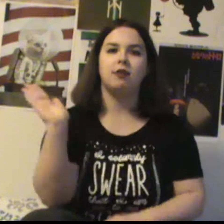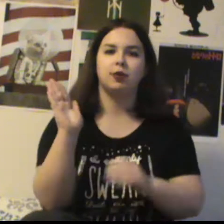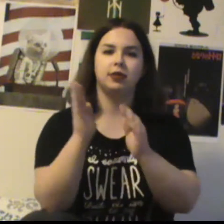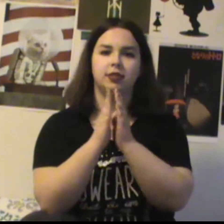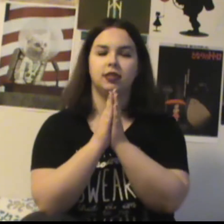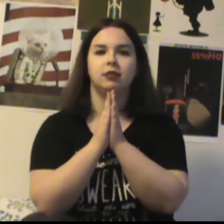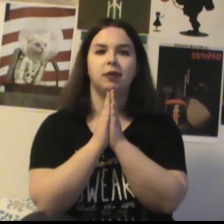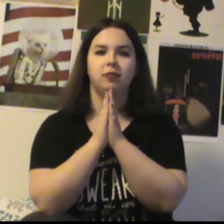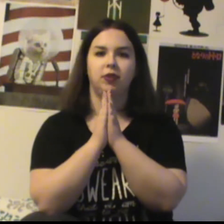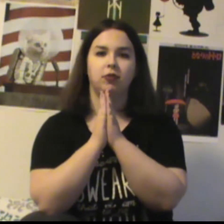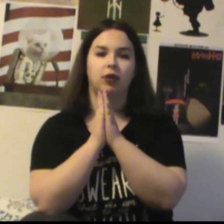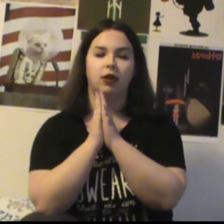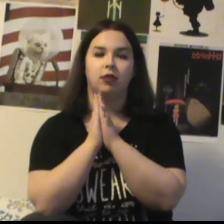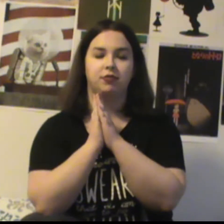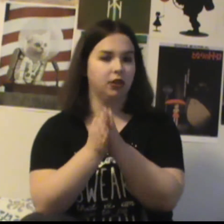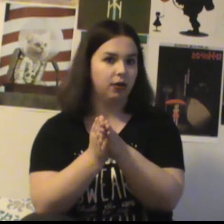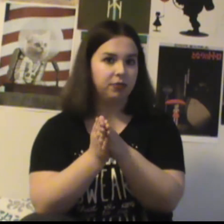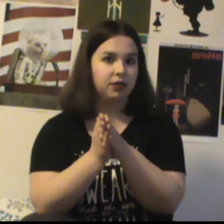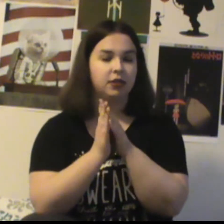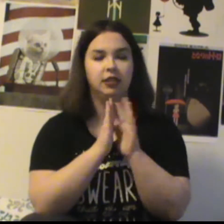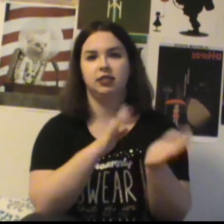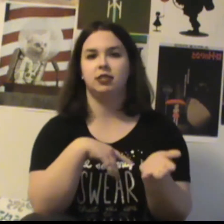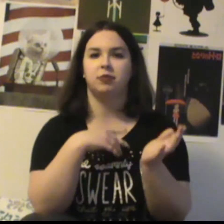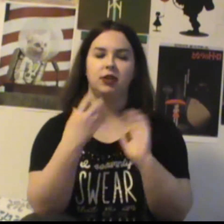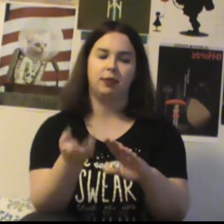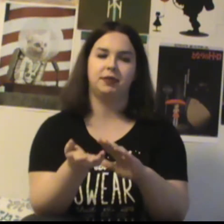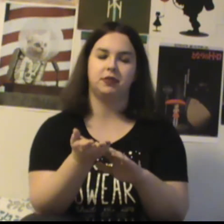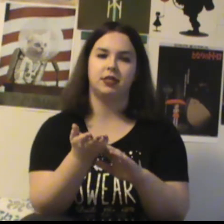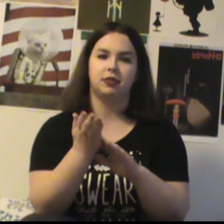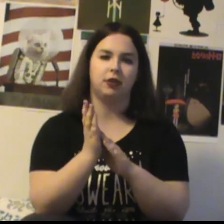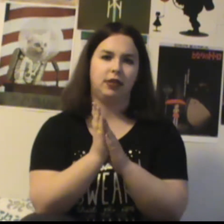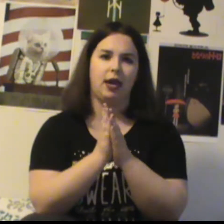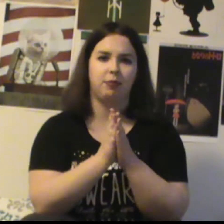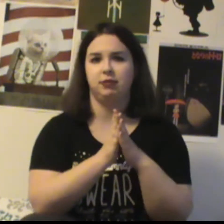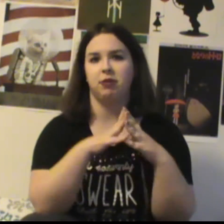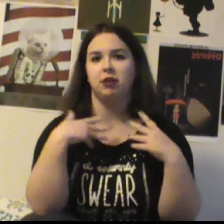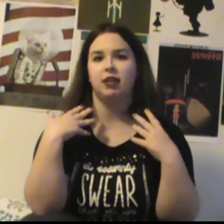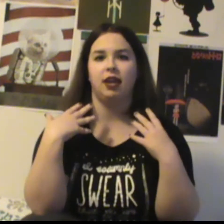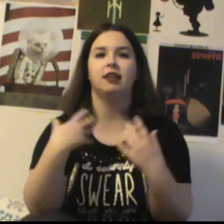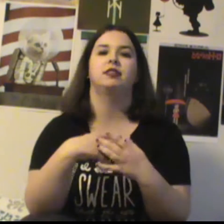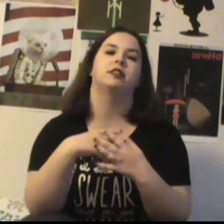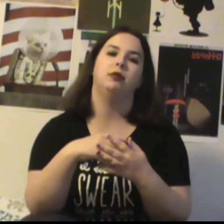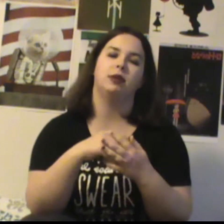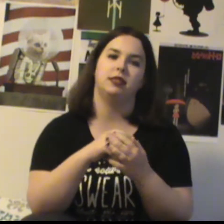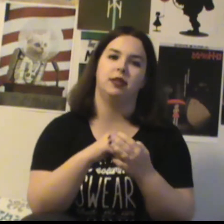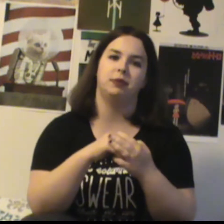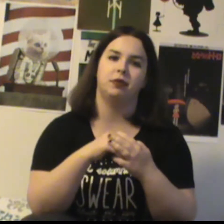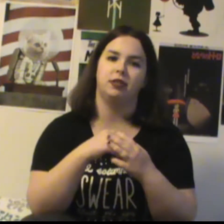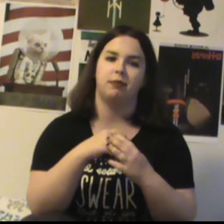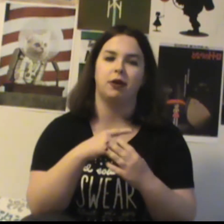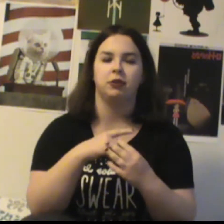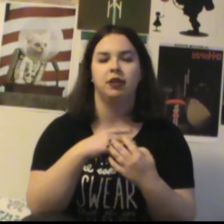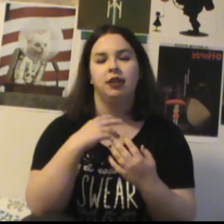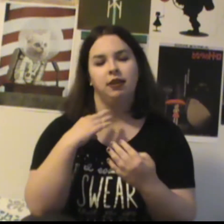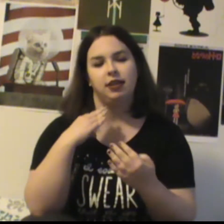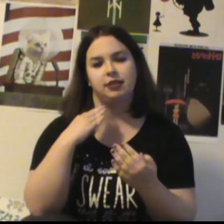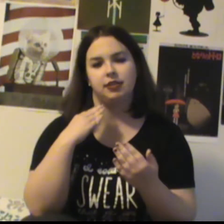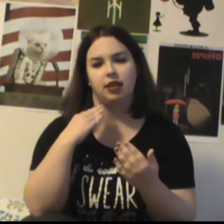Hey everyone, so this is my review of Charmed, Season 1, Episode 6, called Kappa Spirit, and essentially what this episode is about is